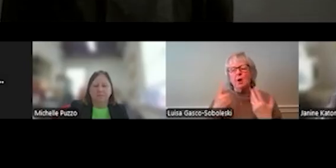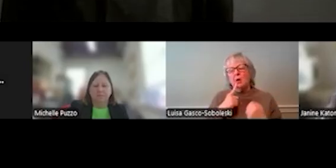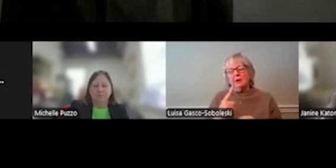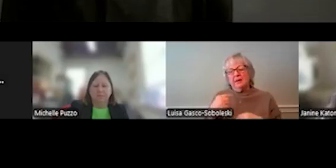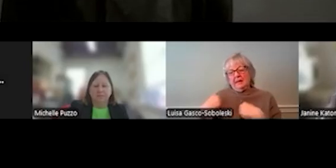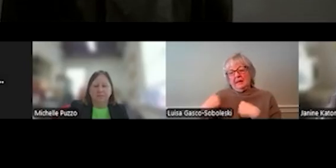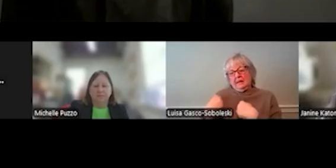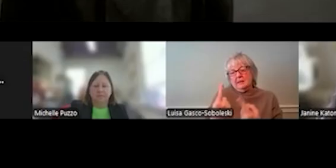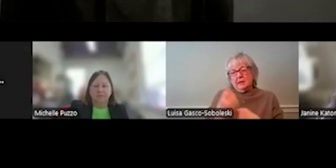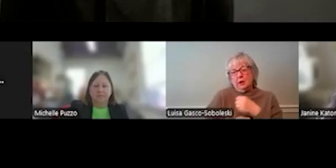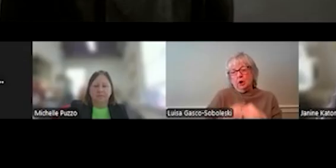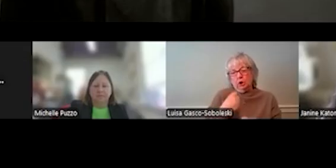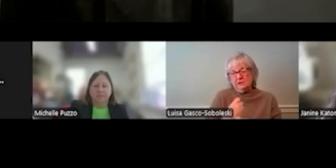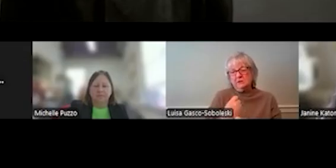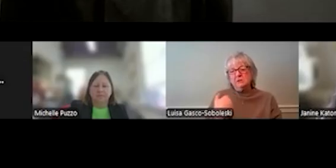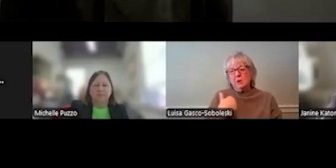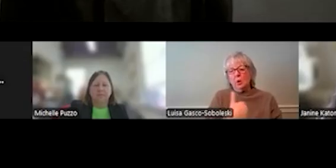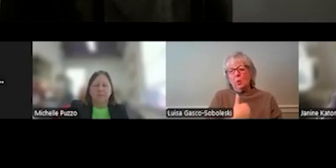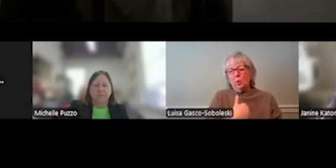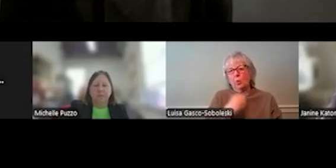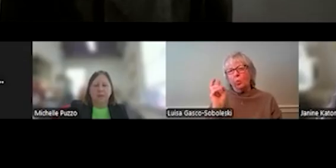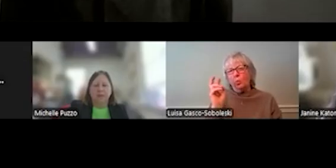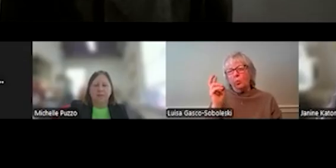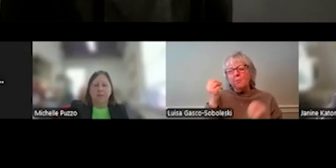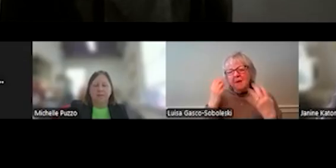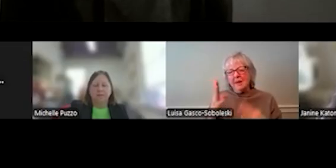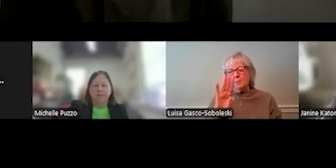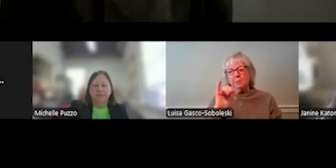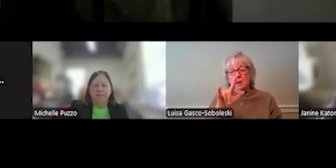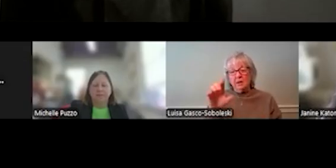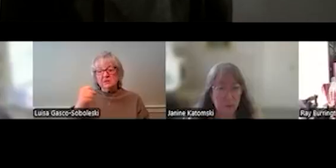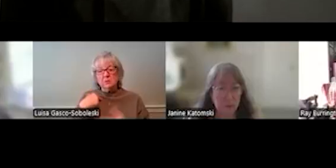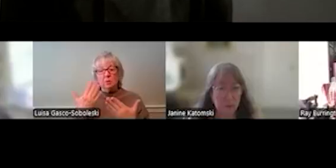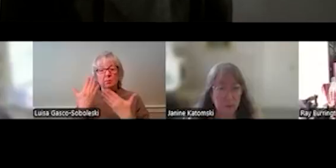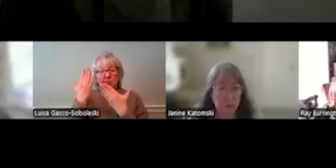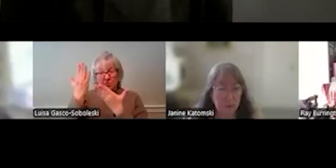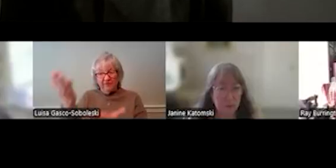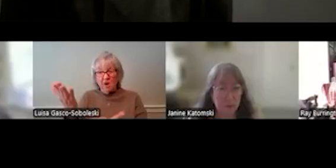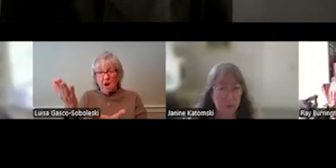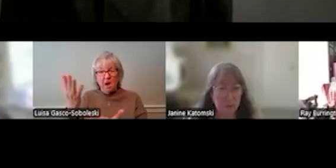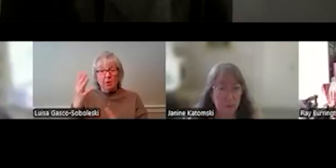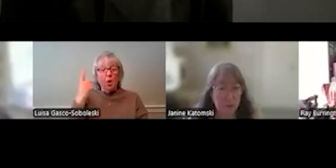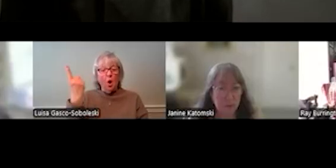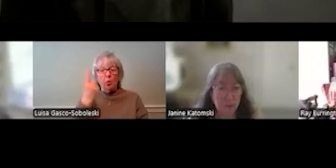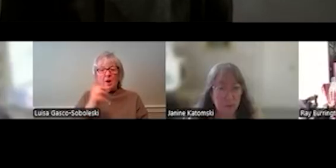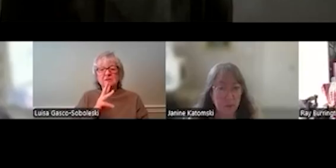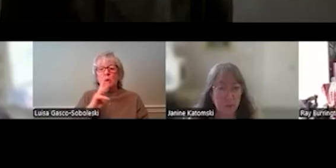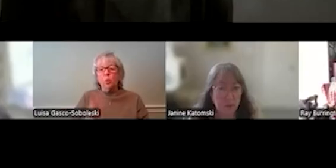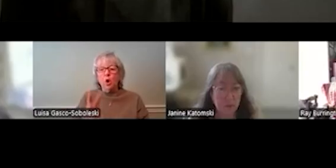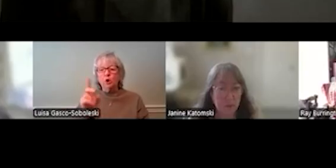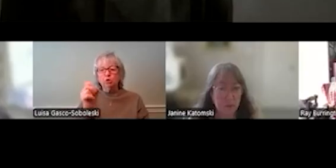and work with the legislation. And the past year, we've had many bills that we